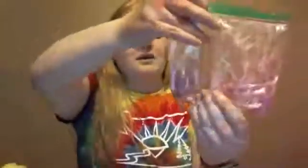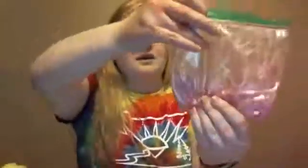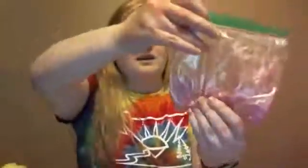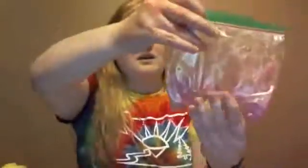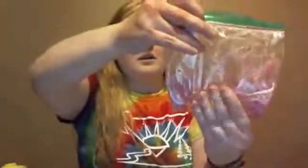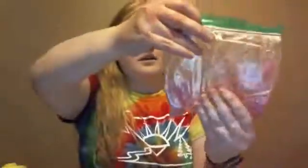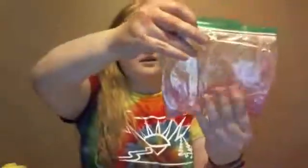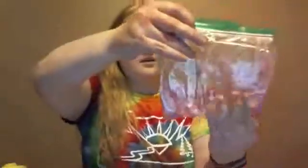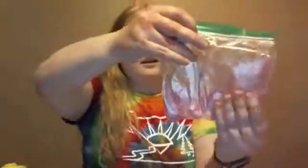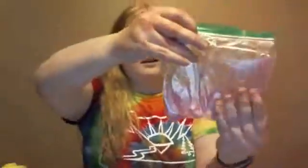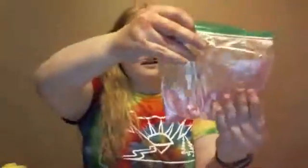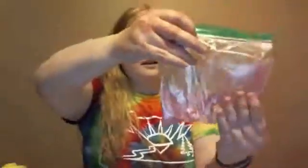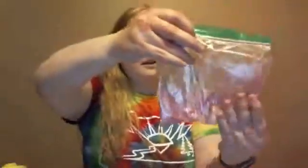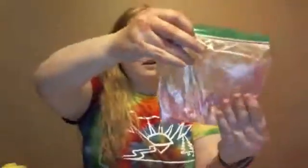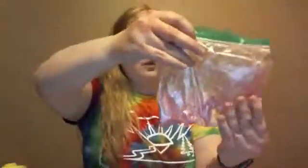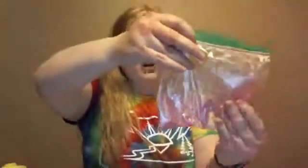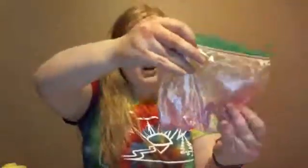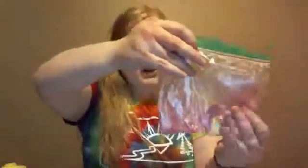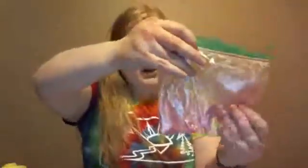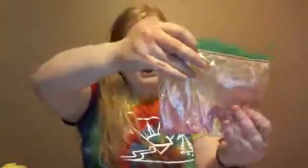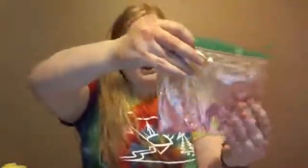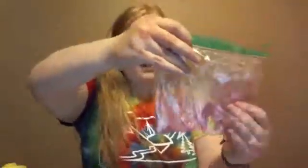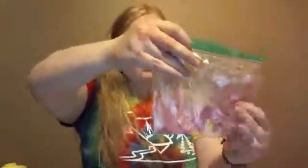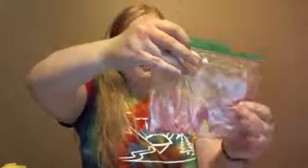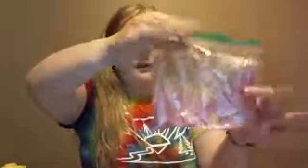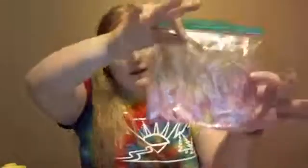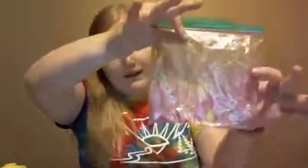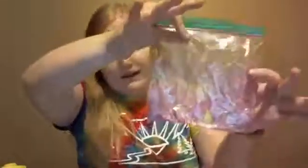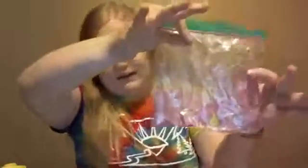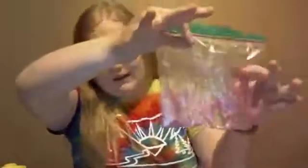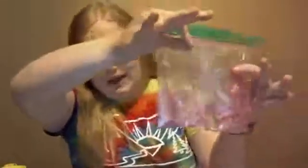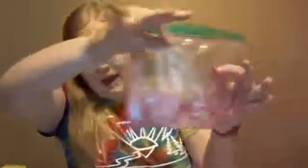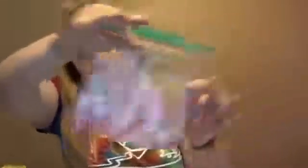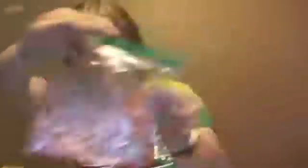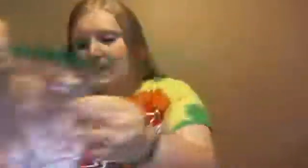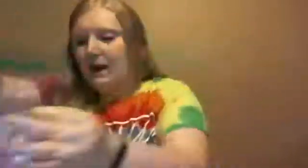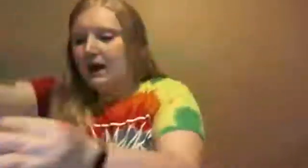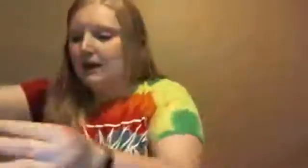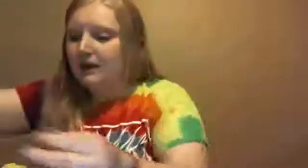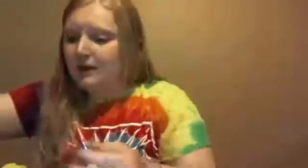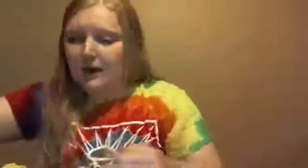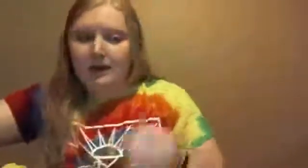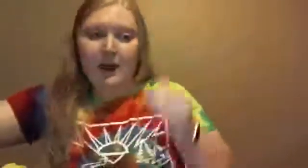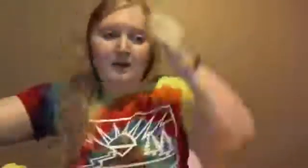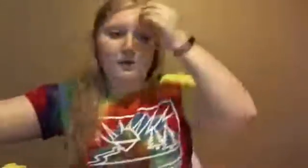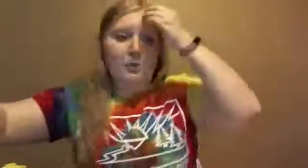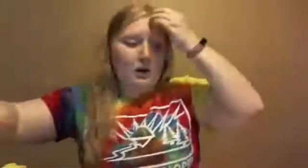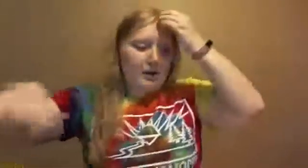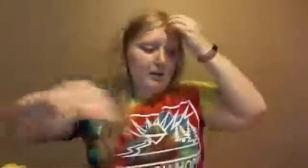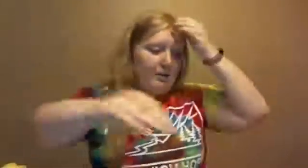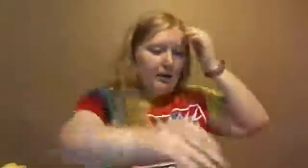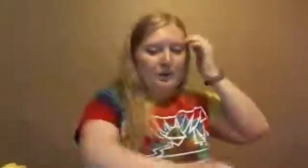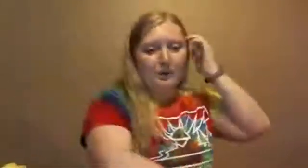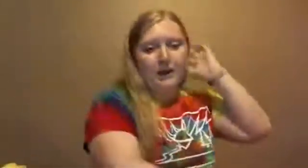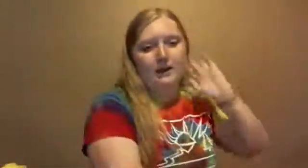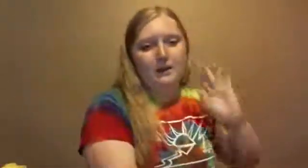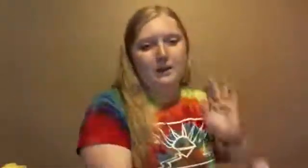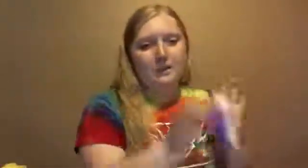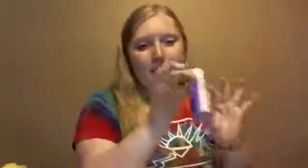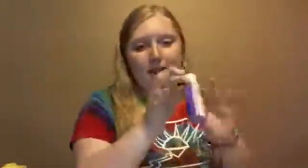in it. So this one feels very squishy. It almost feels like slime. And I think that's what the purple one with the paint in